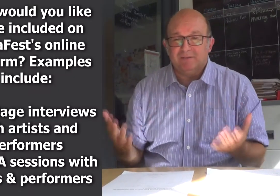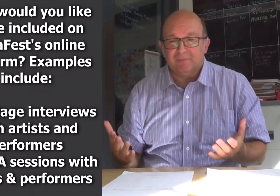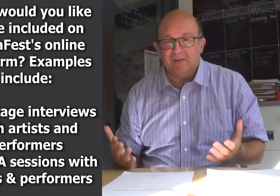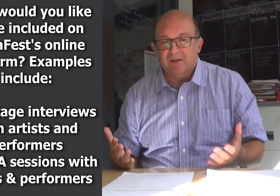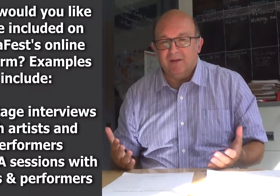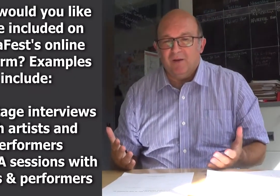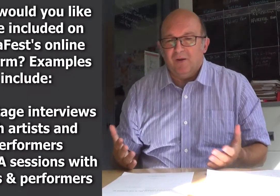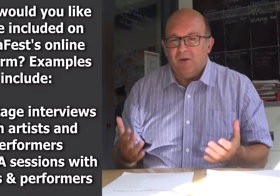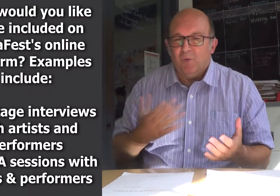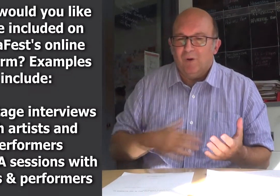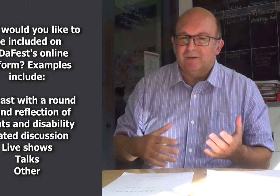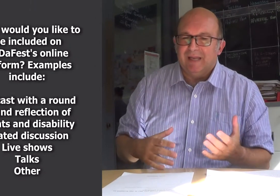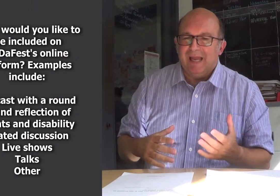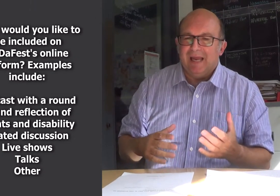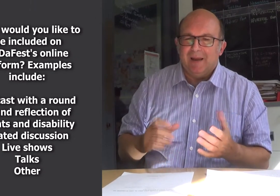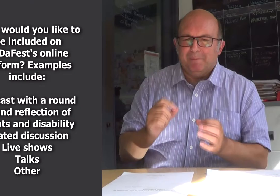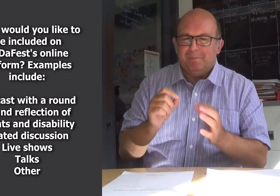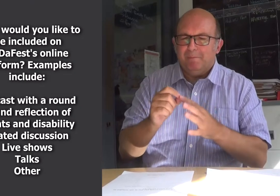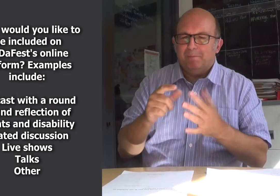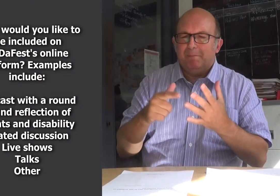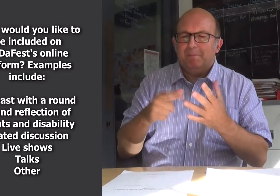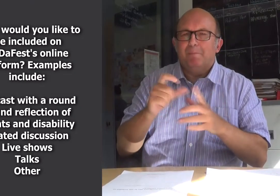perform it. We want their